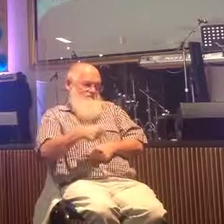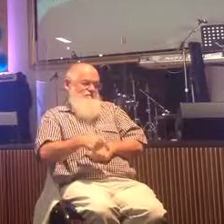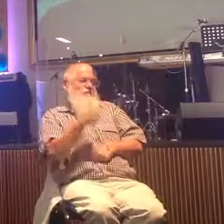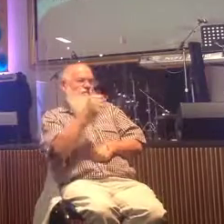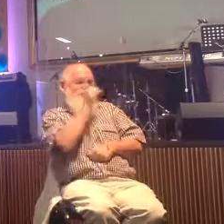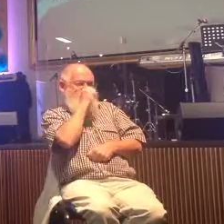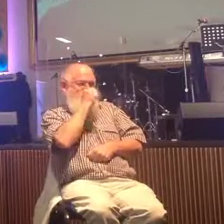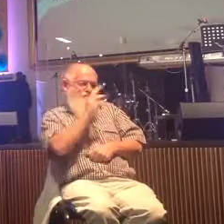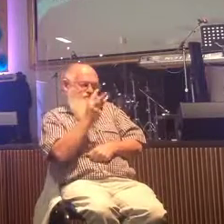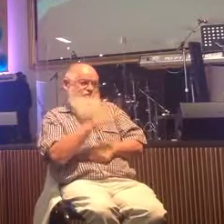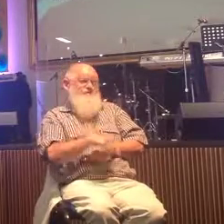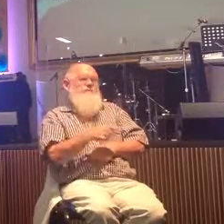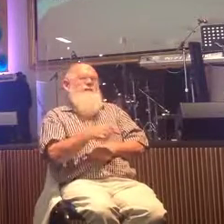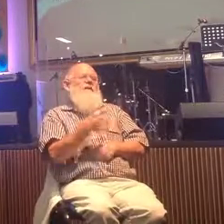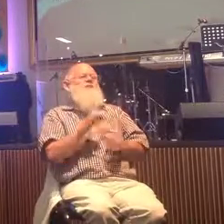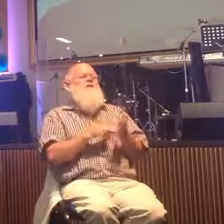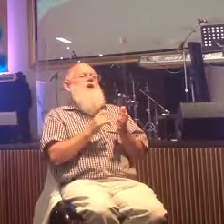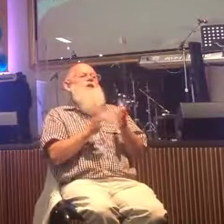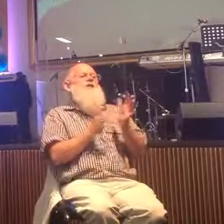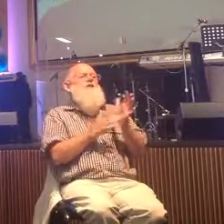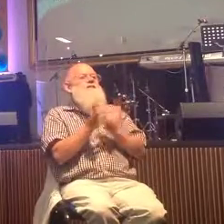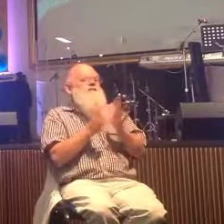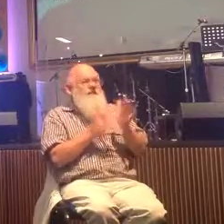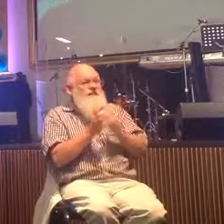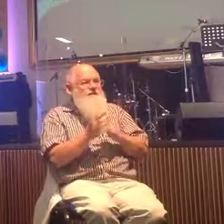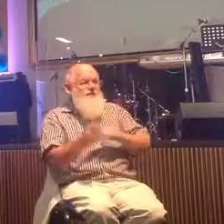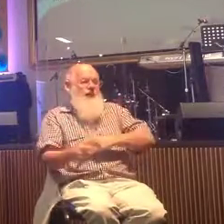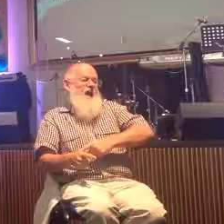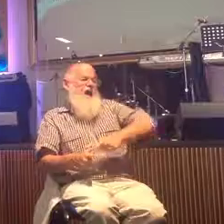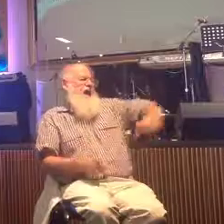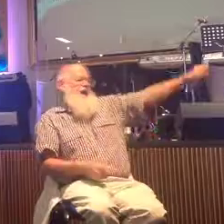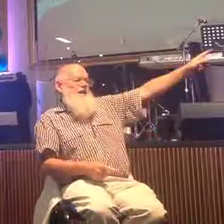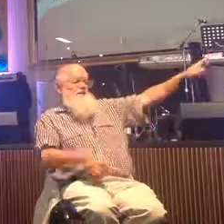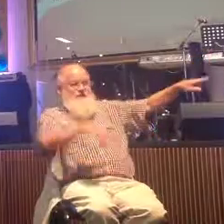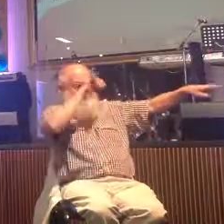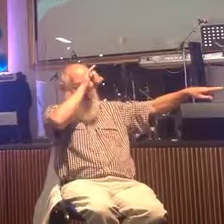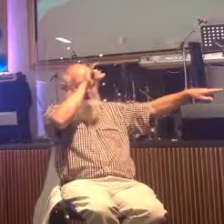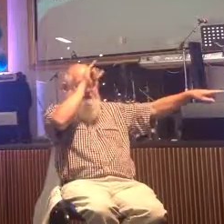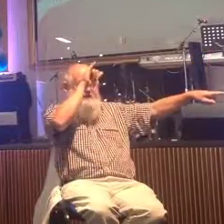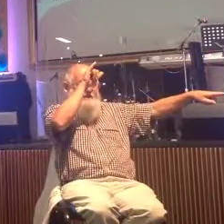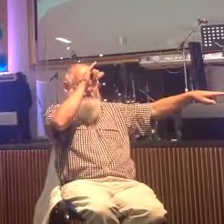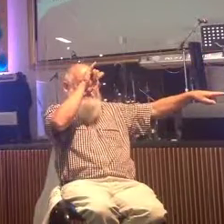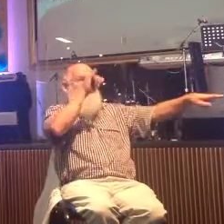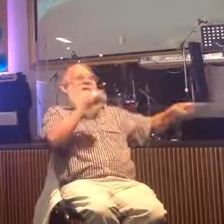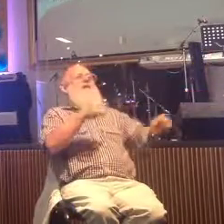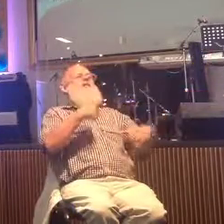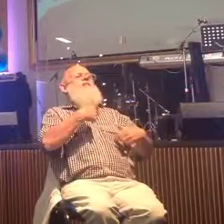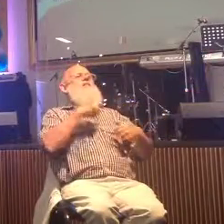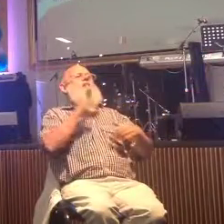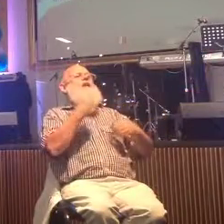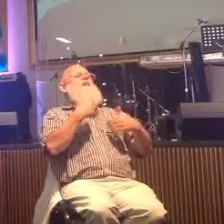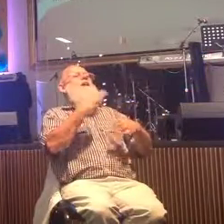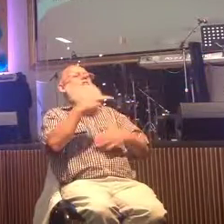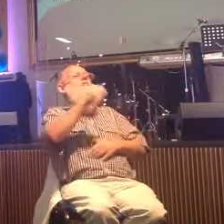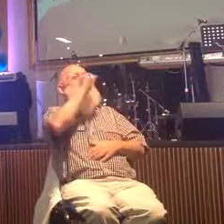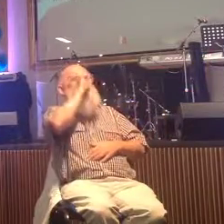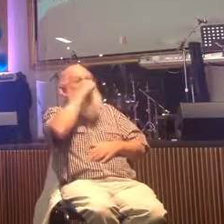pigs. And they went off into the sea and drowned. What was Jesus